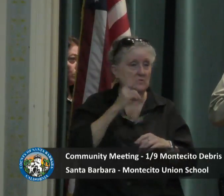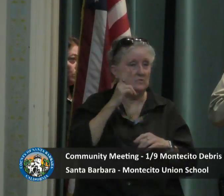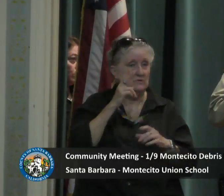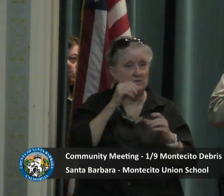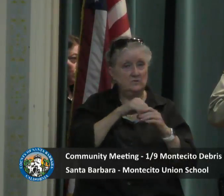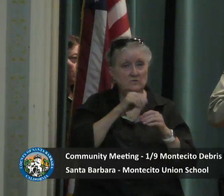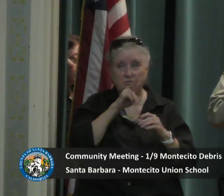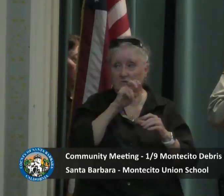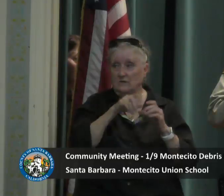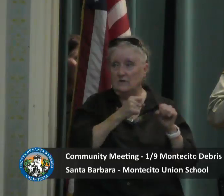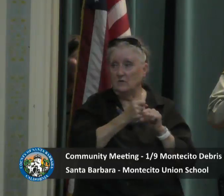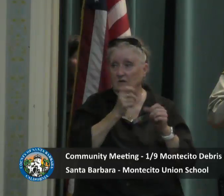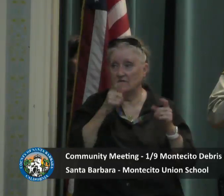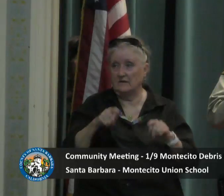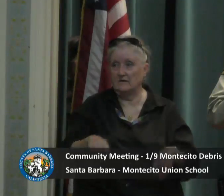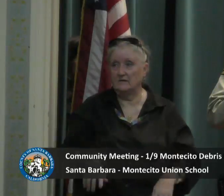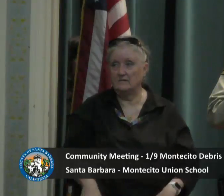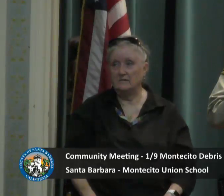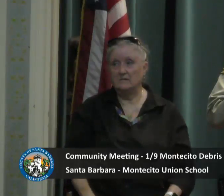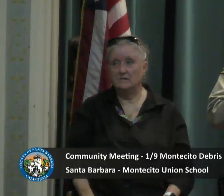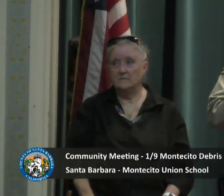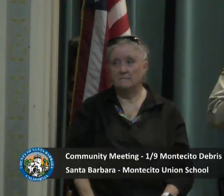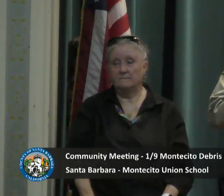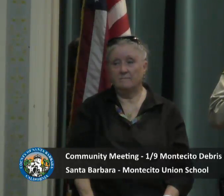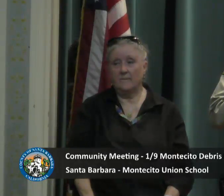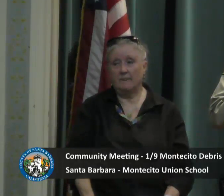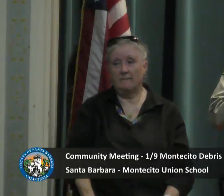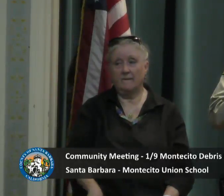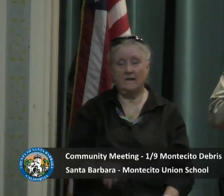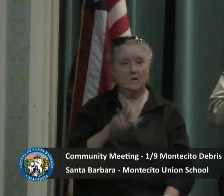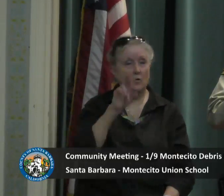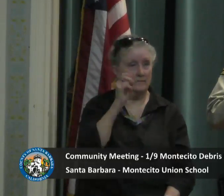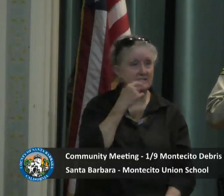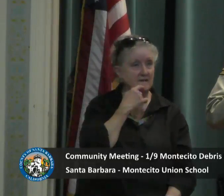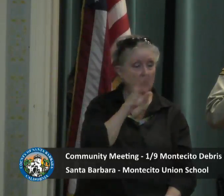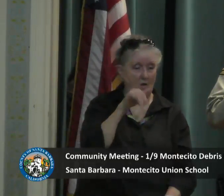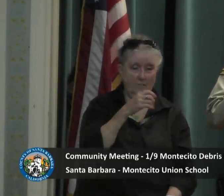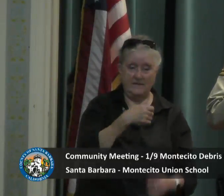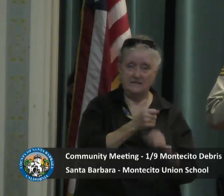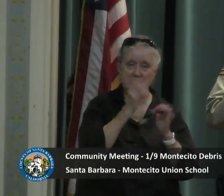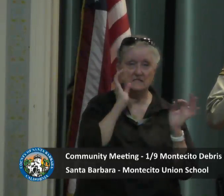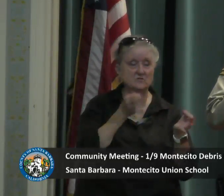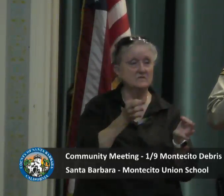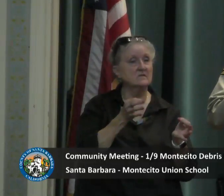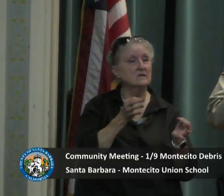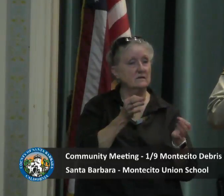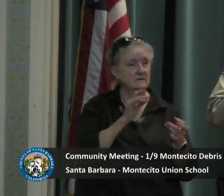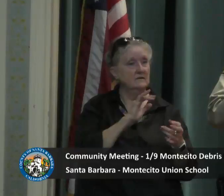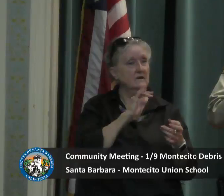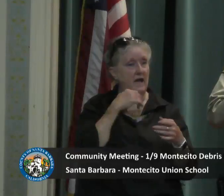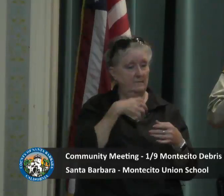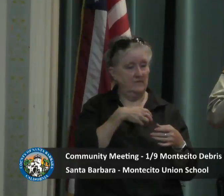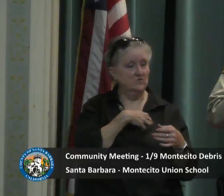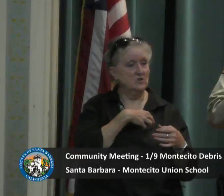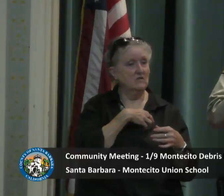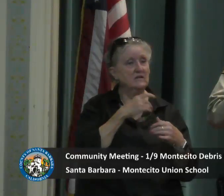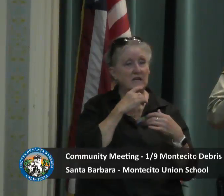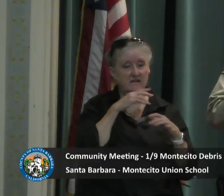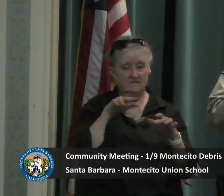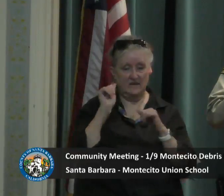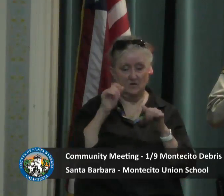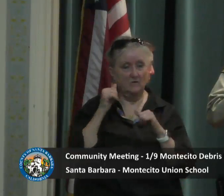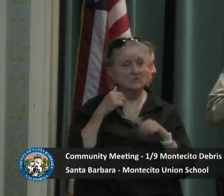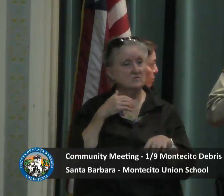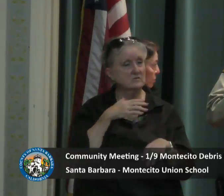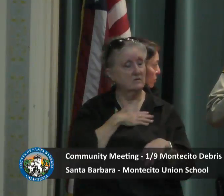So, as Rob said, we all made decisions. I'm the sheriff.